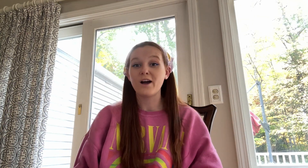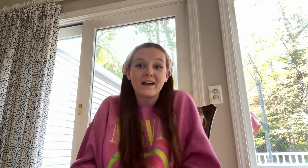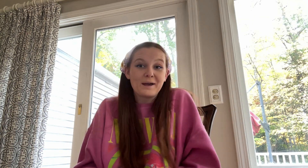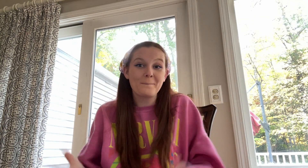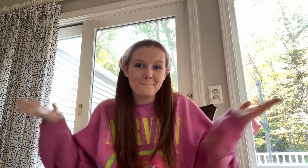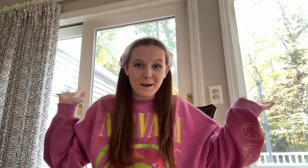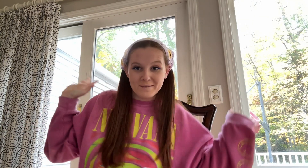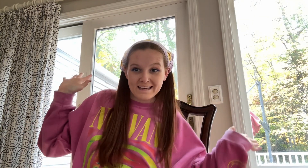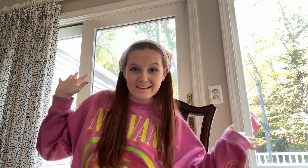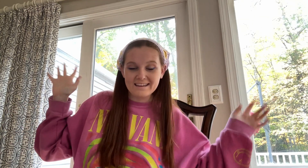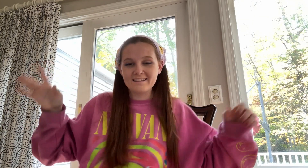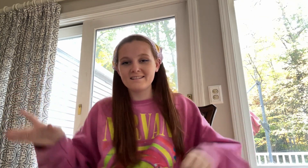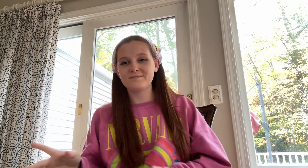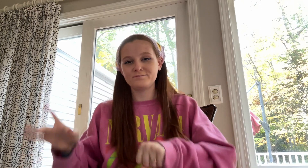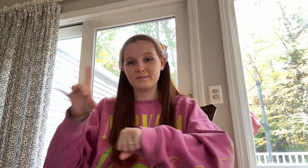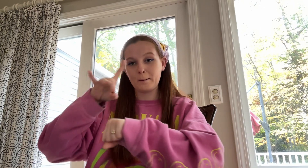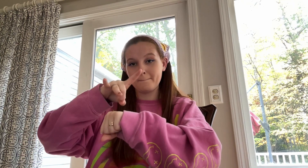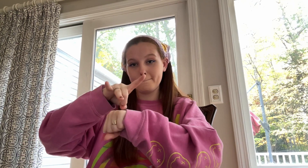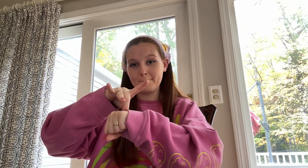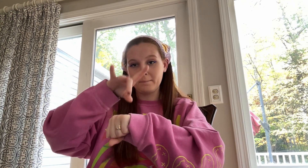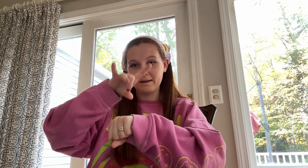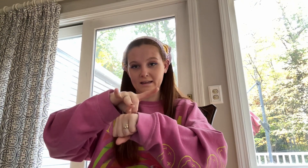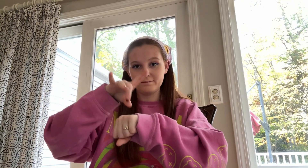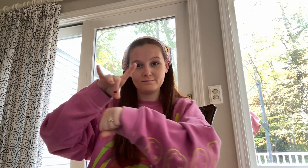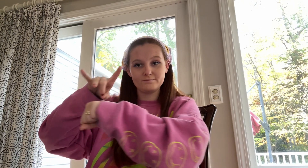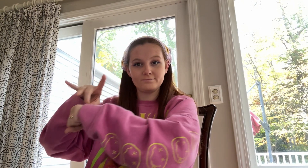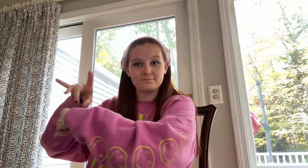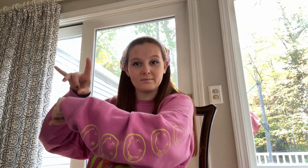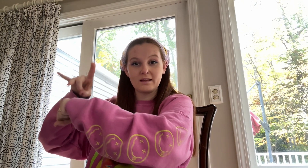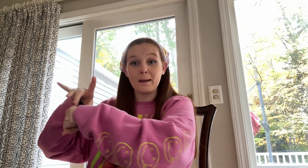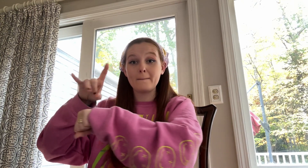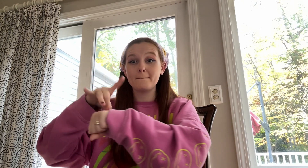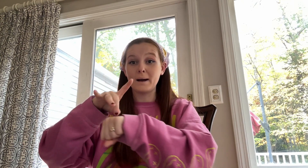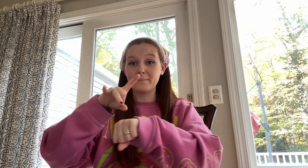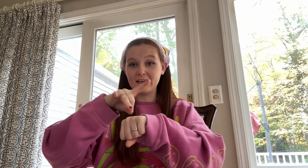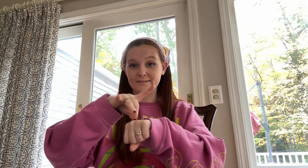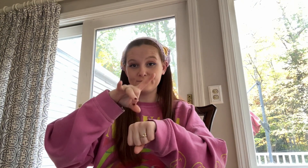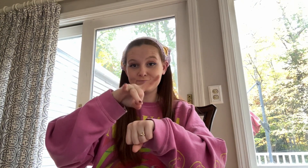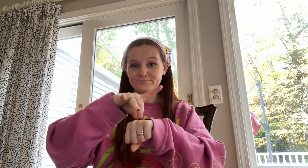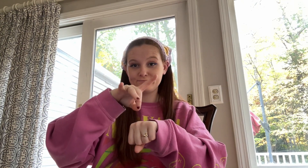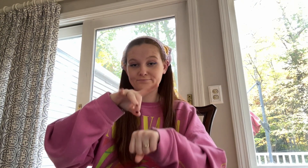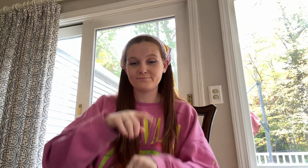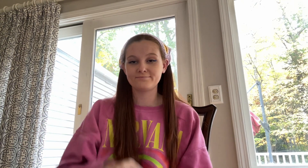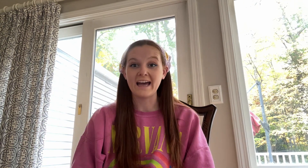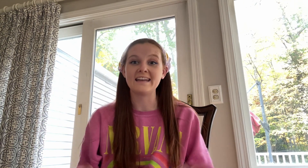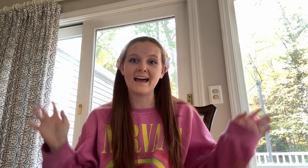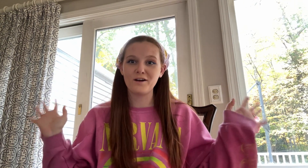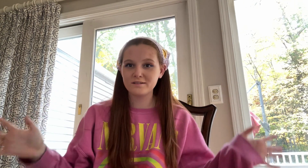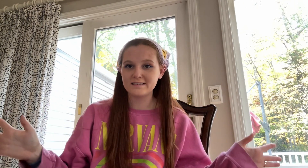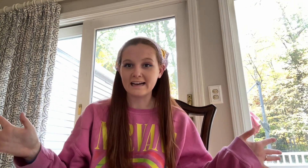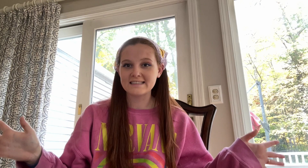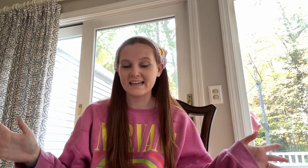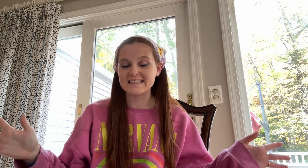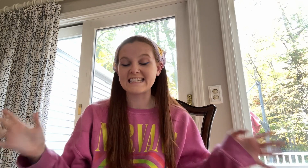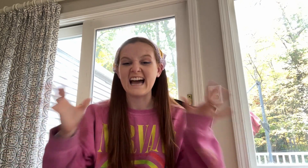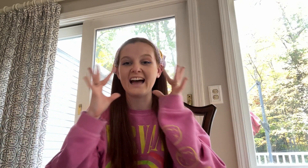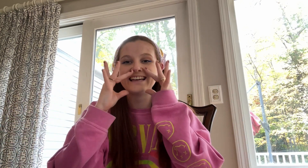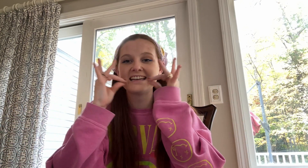Okay, pumpkin. Pumpkin. Pumpkin. Okay, now next sign is cat.